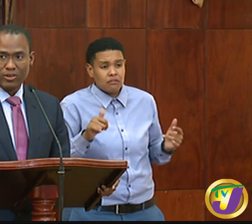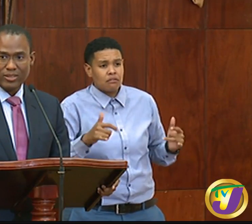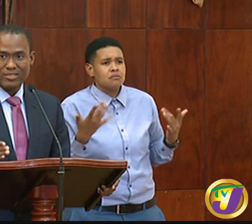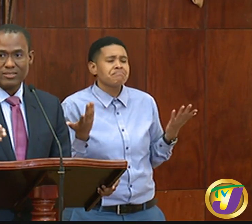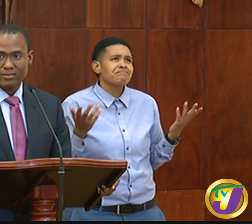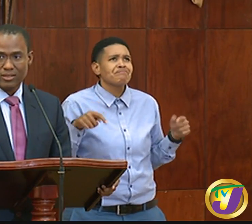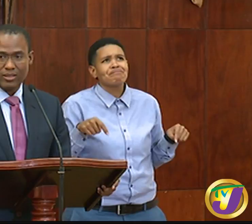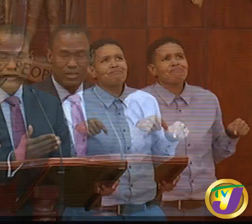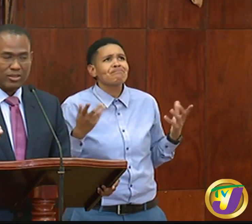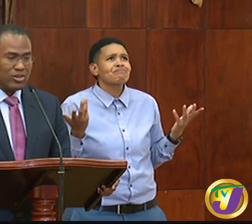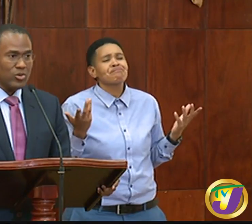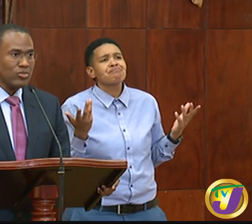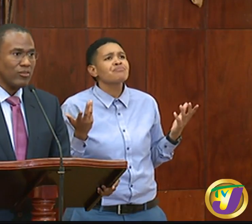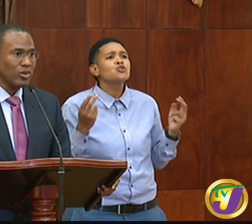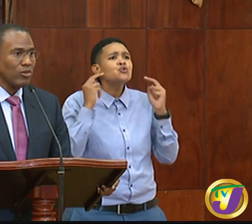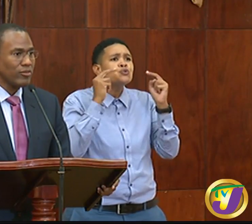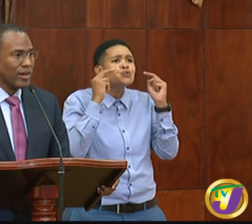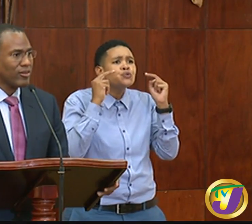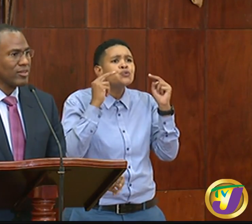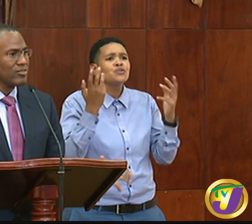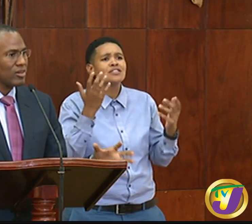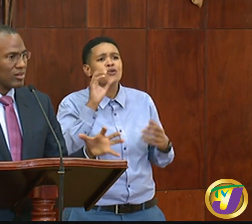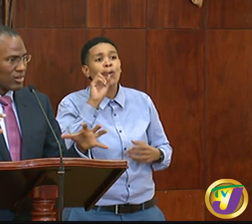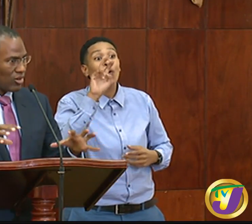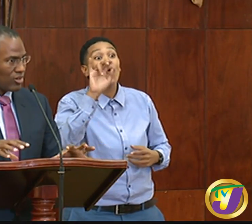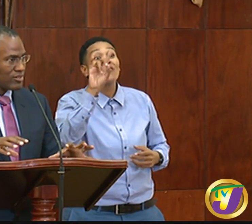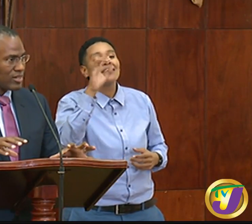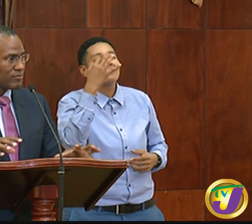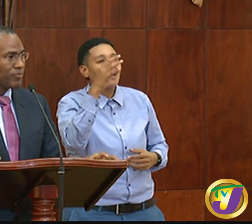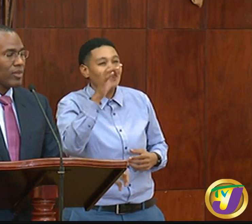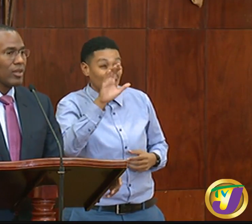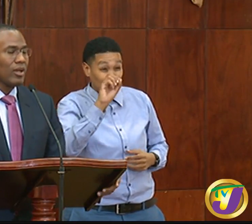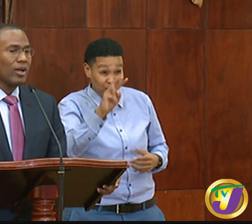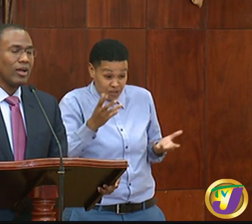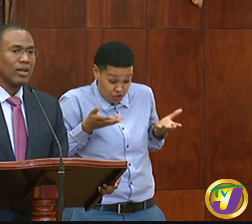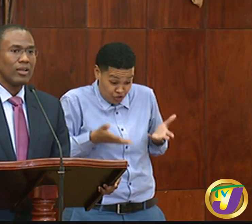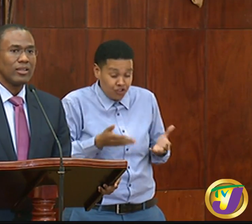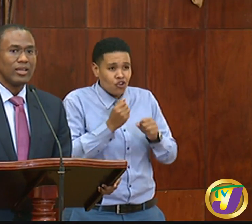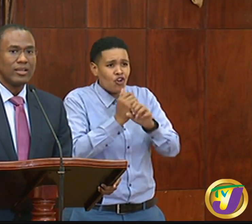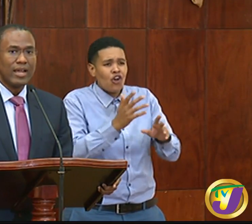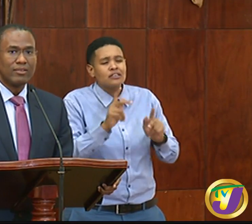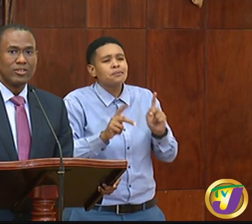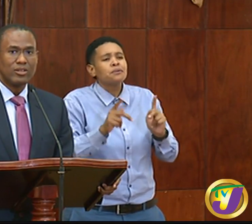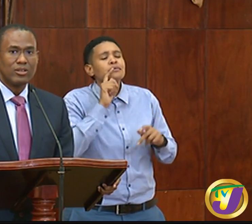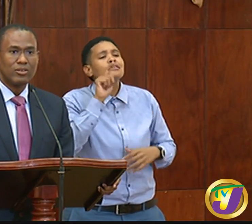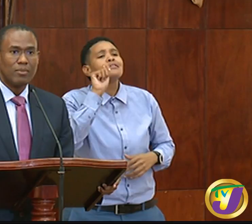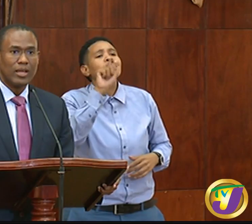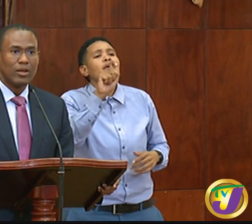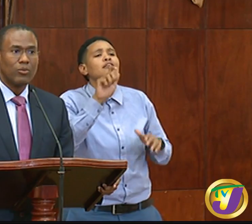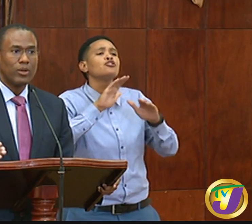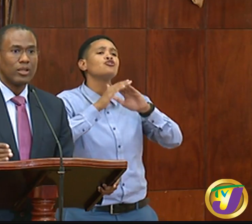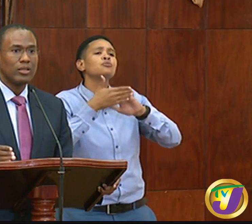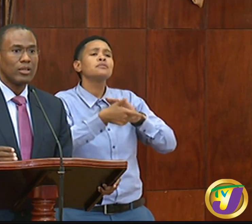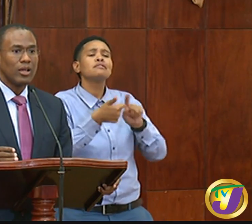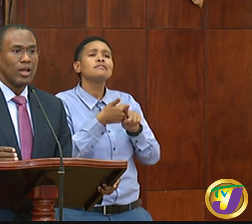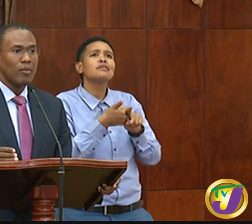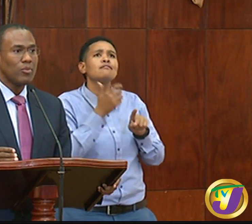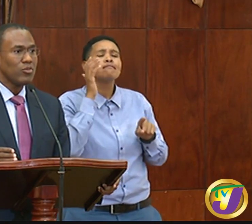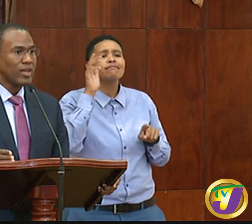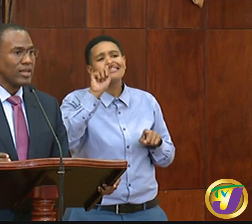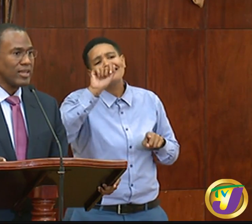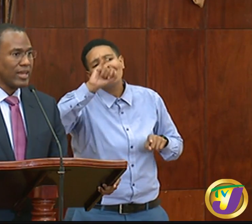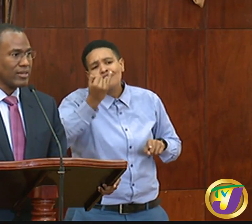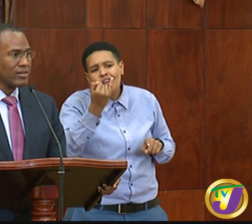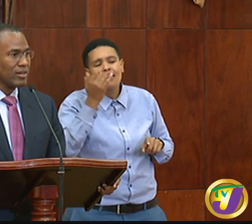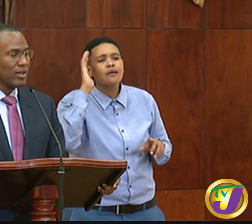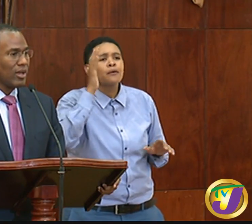event or the news of the COVID virus is causing, the Taxation Jamaica will